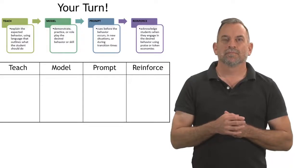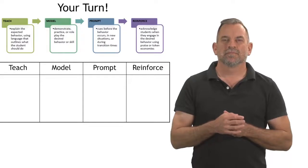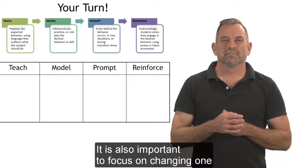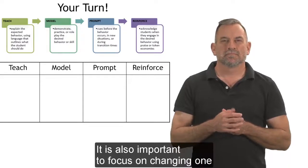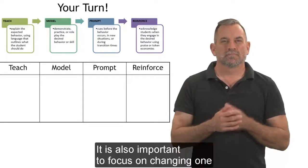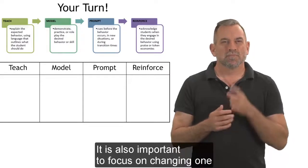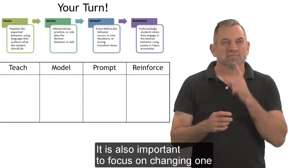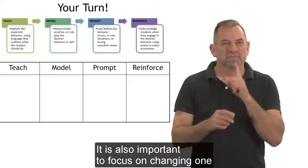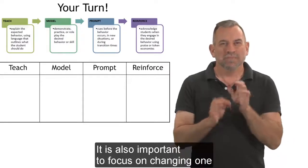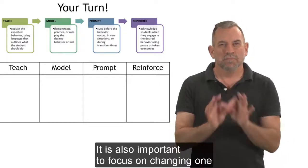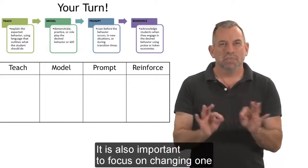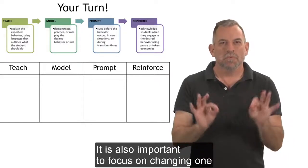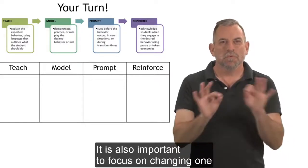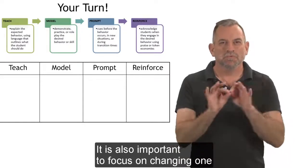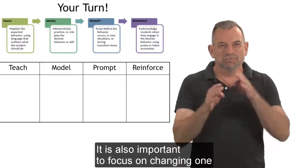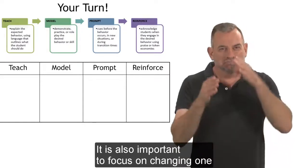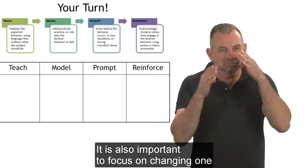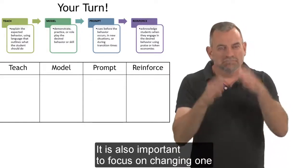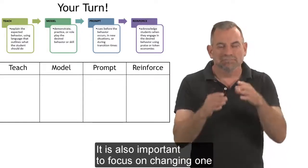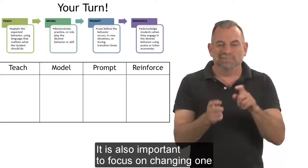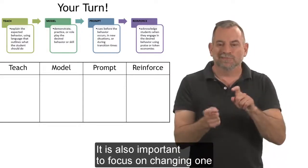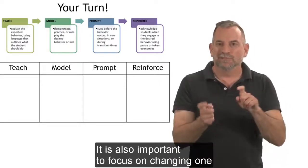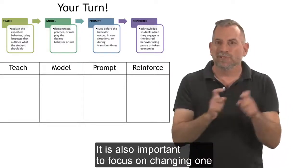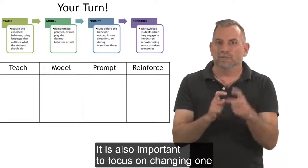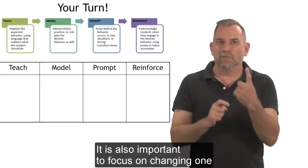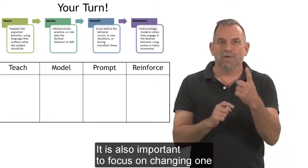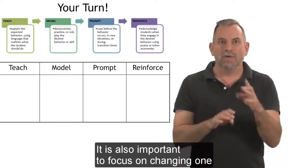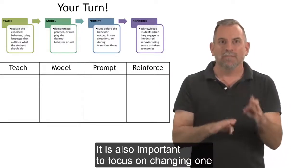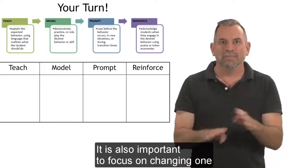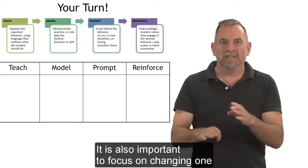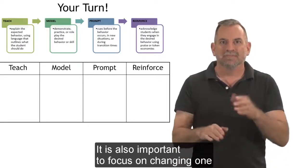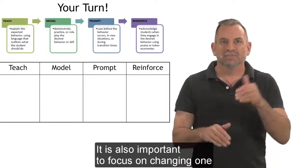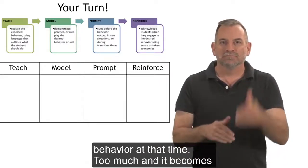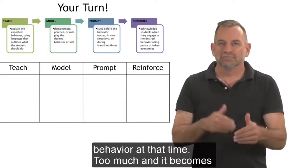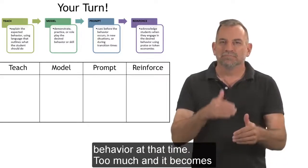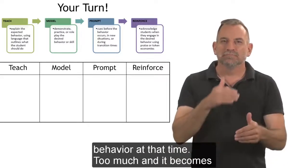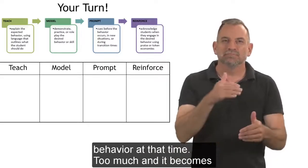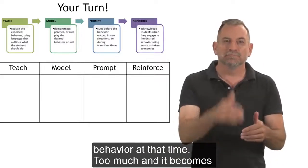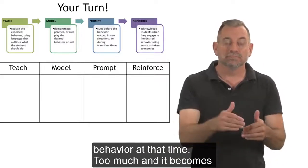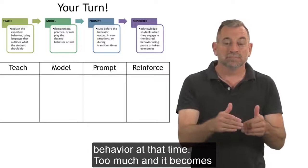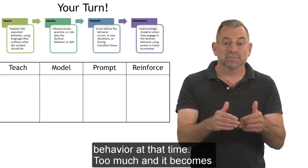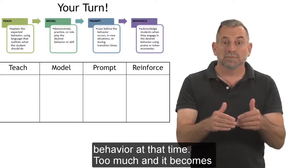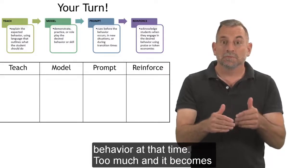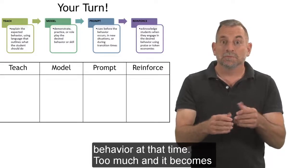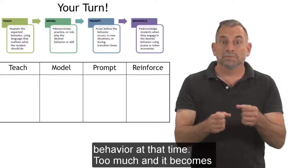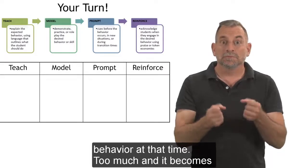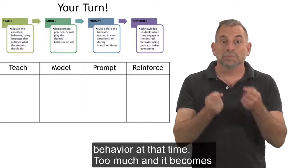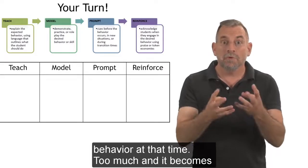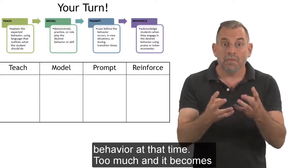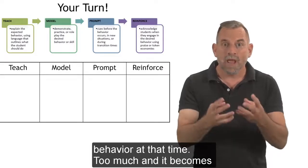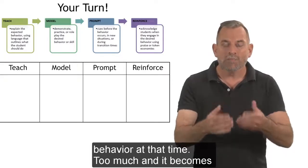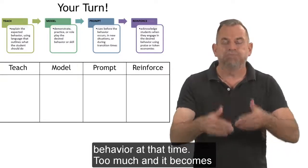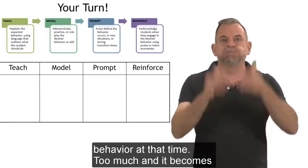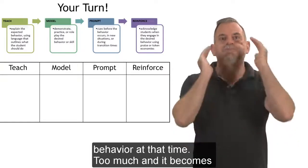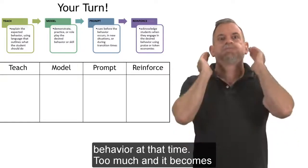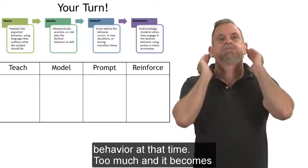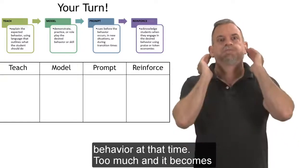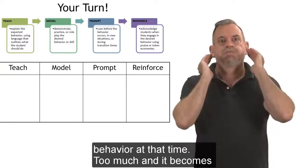It is also important to focus on changing one behavior at a time. Too much and it